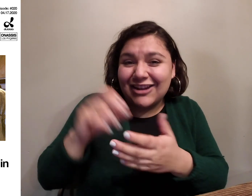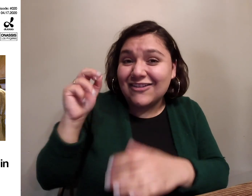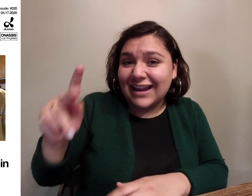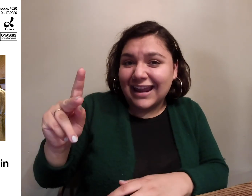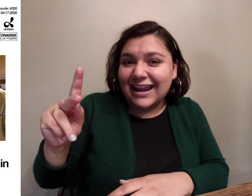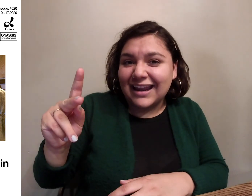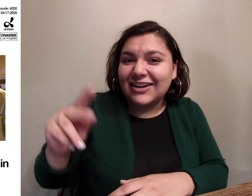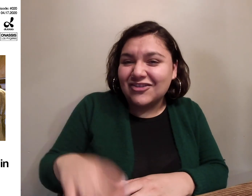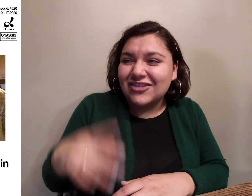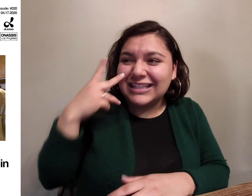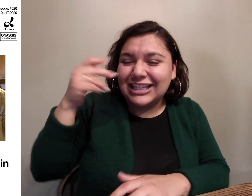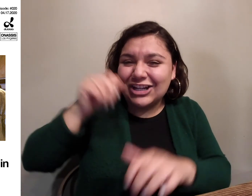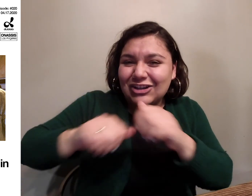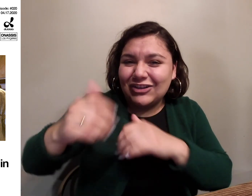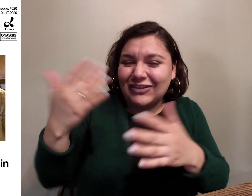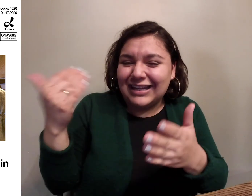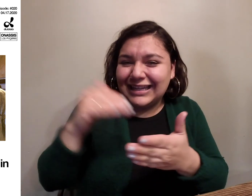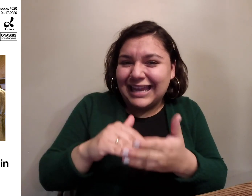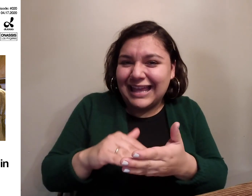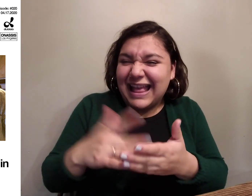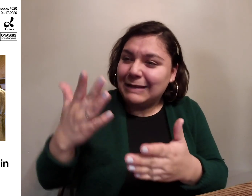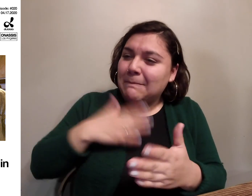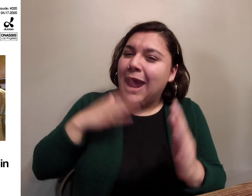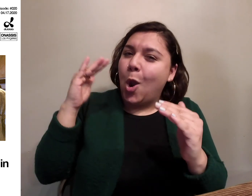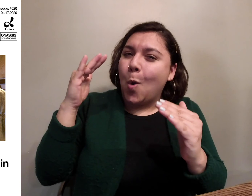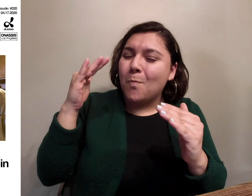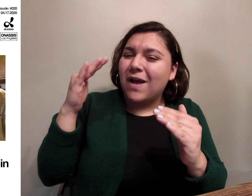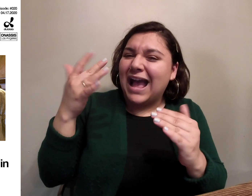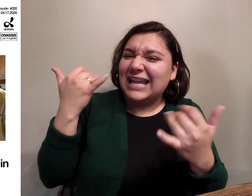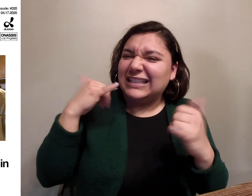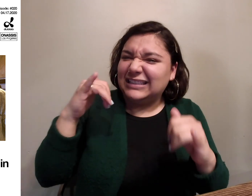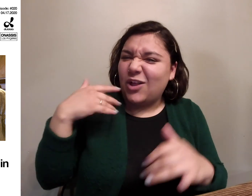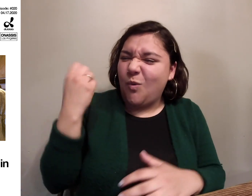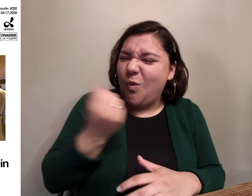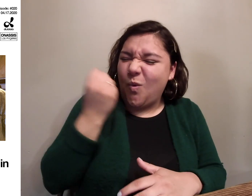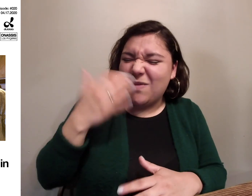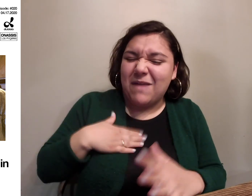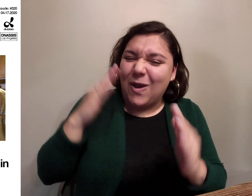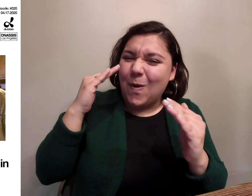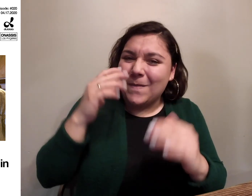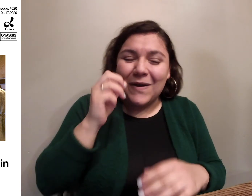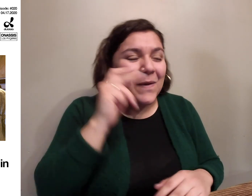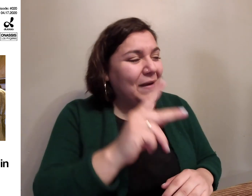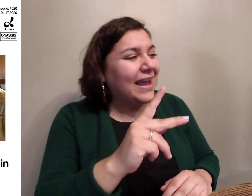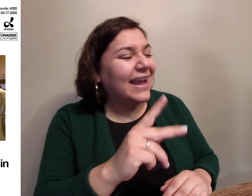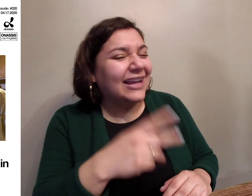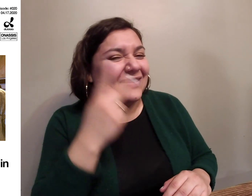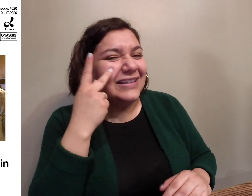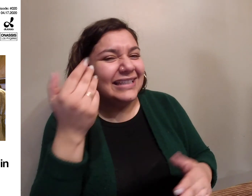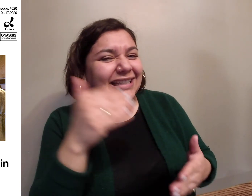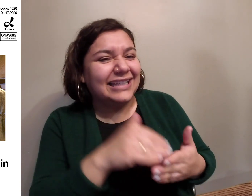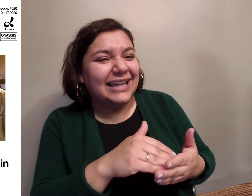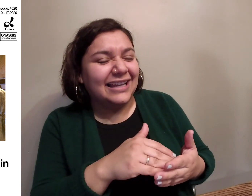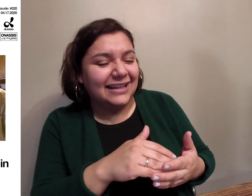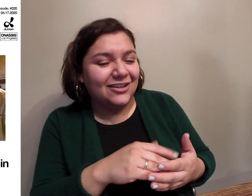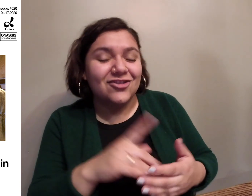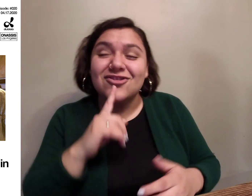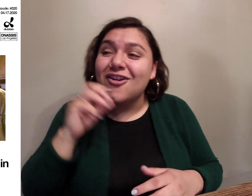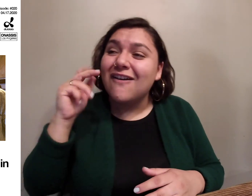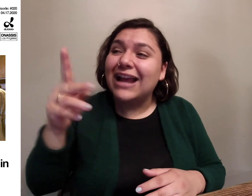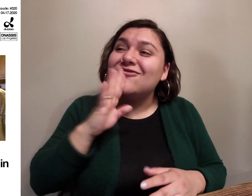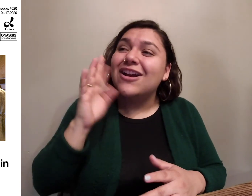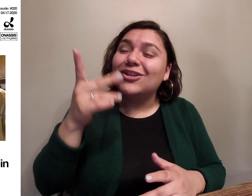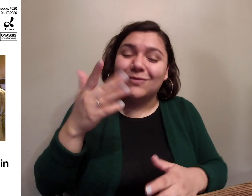chart of hope. Yeah. We will. I shall hang on to it. A huge hug. A huge hug to you, Paul. Bye, Tiny.